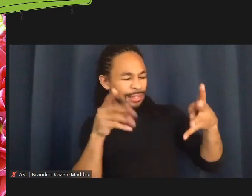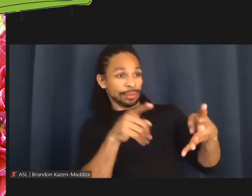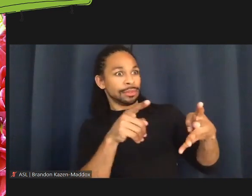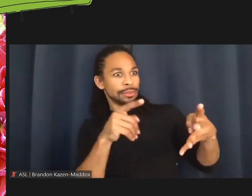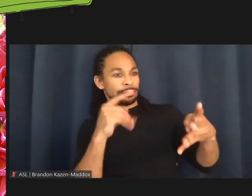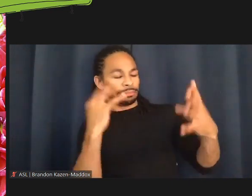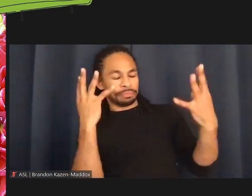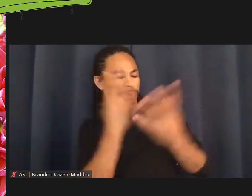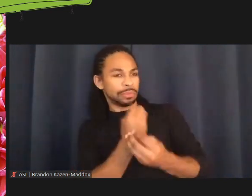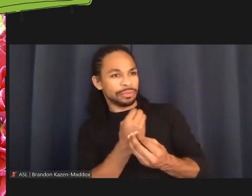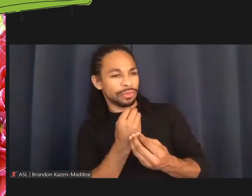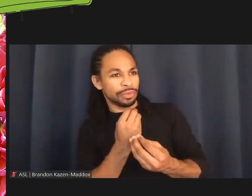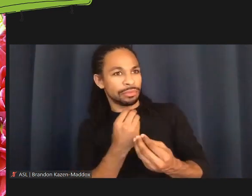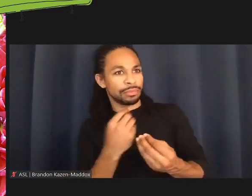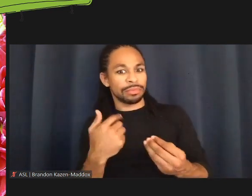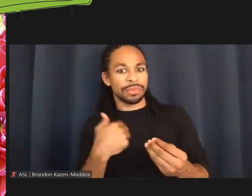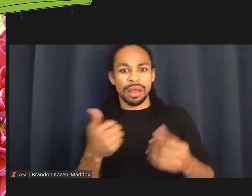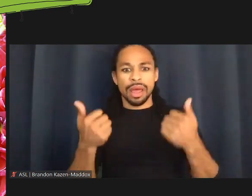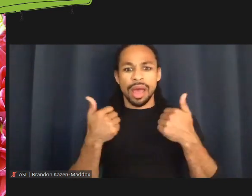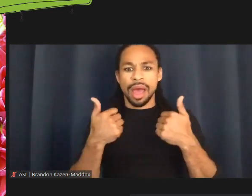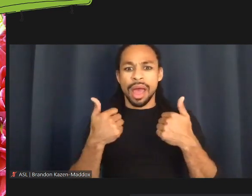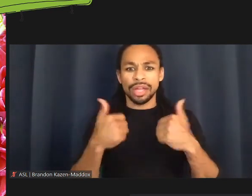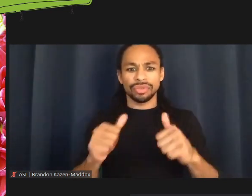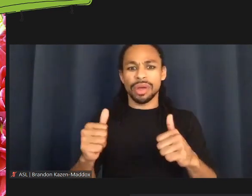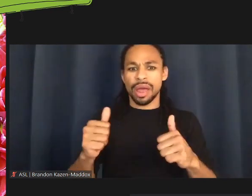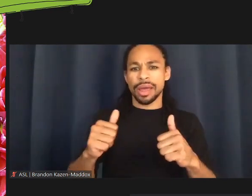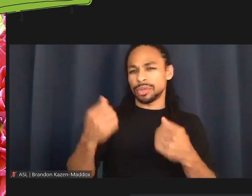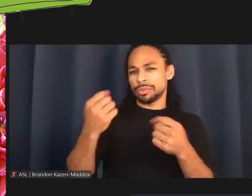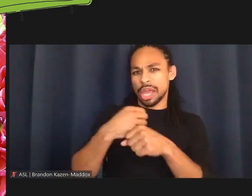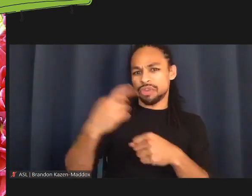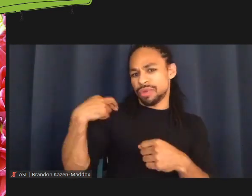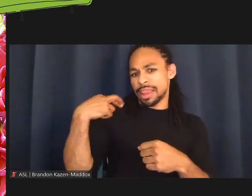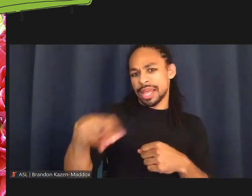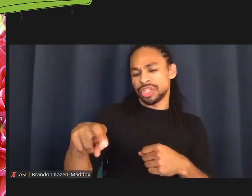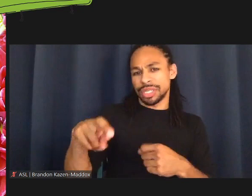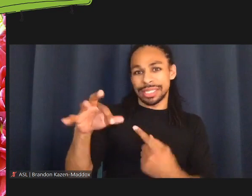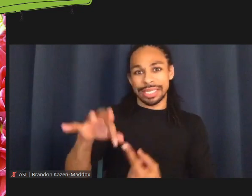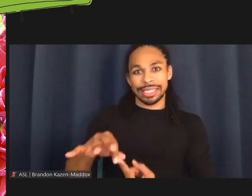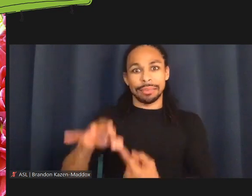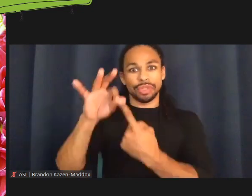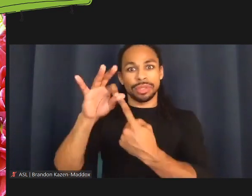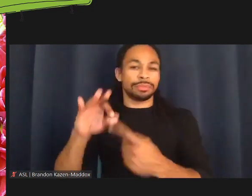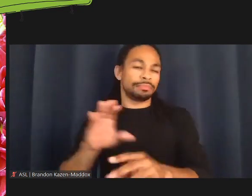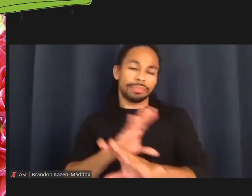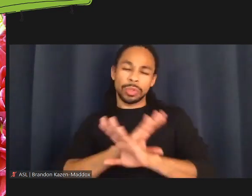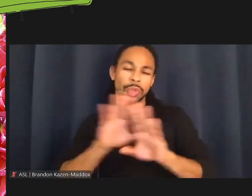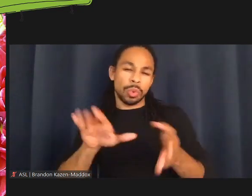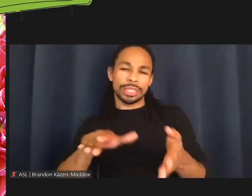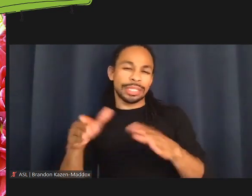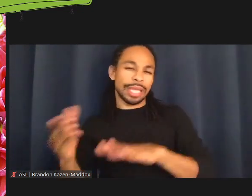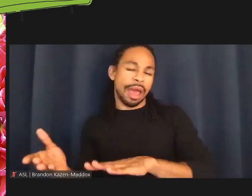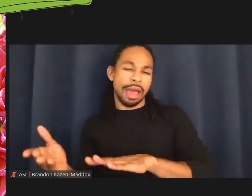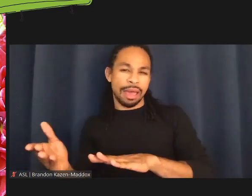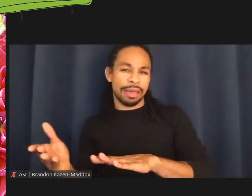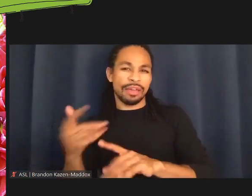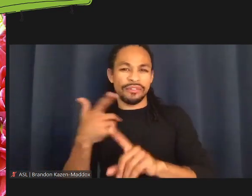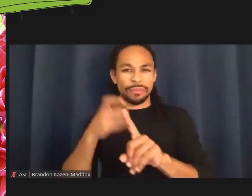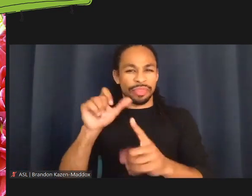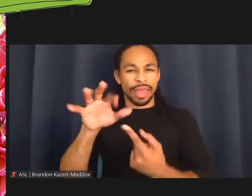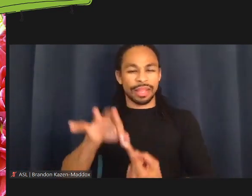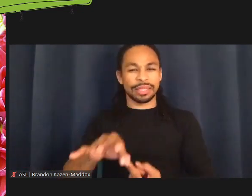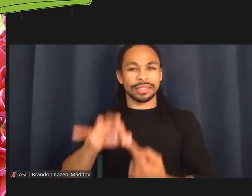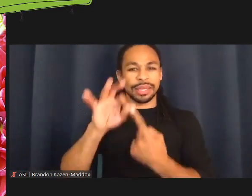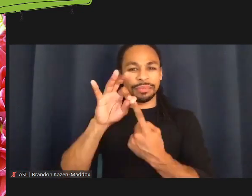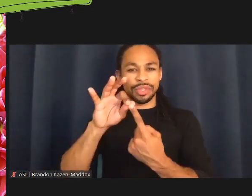die of perfection. Heave along the goldenrod. Begin to live more together.